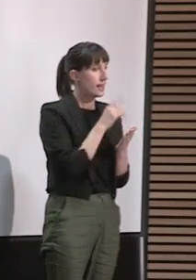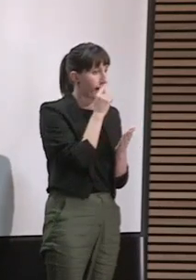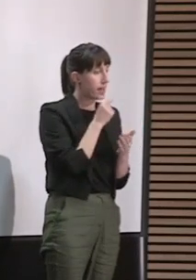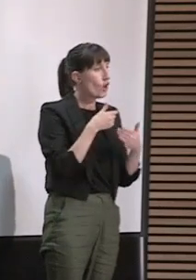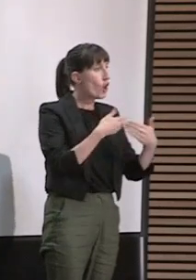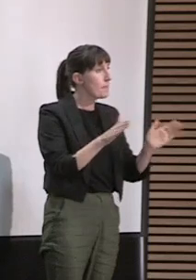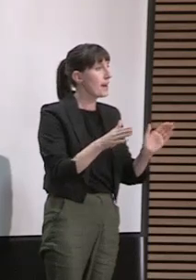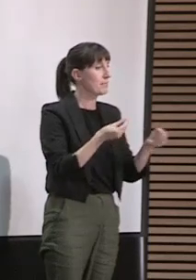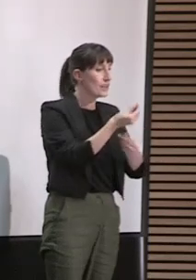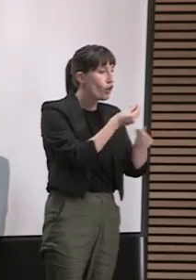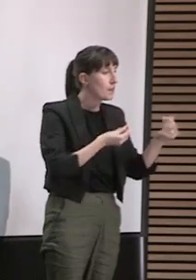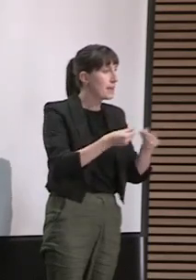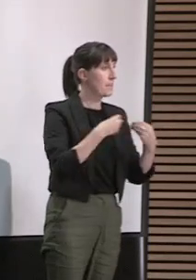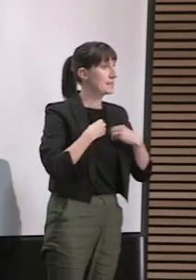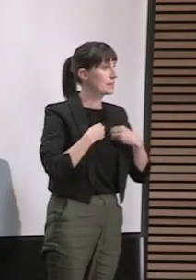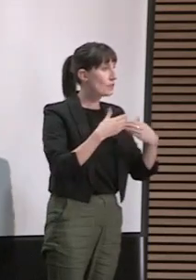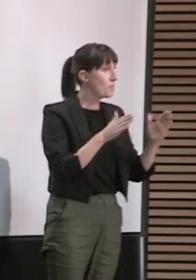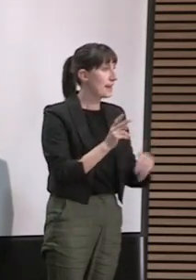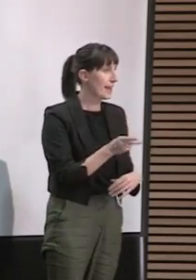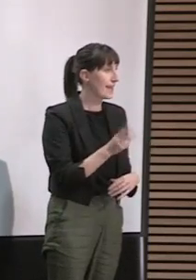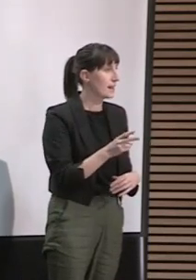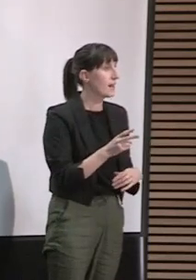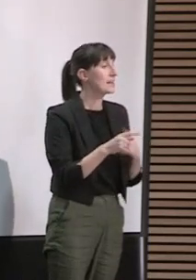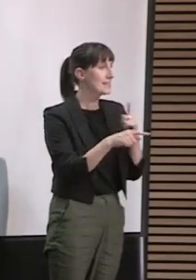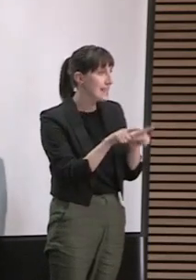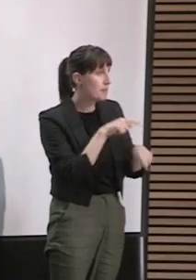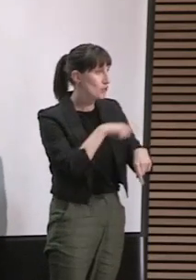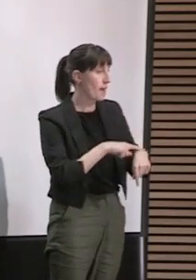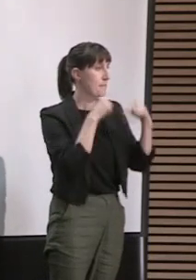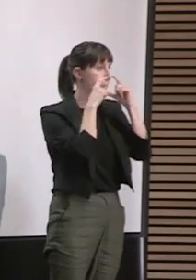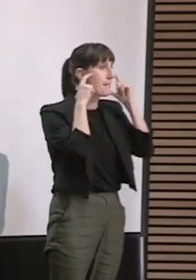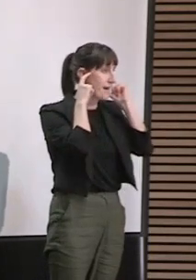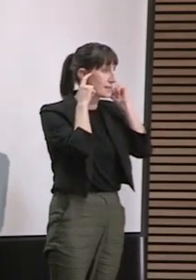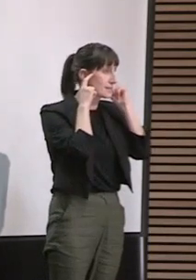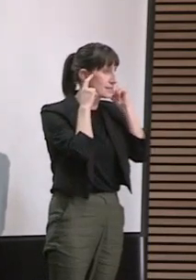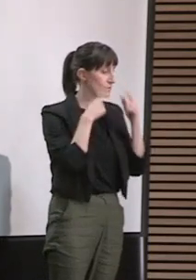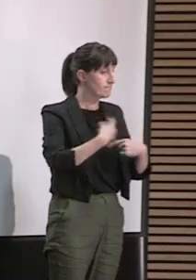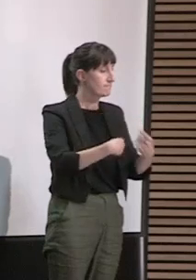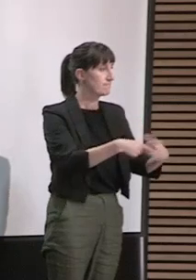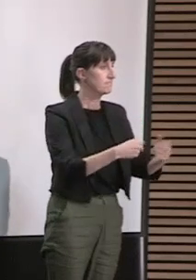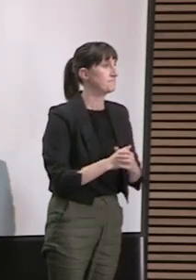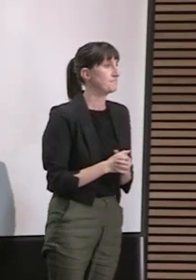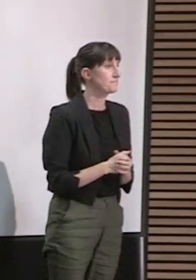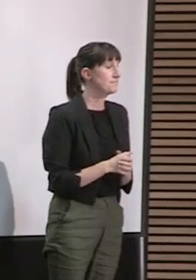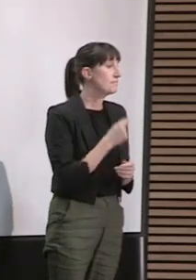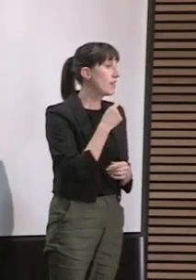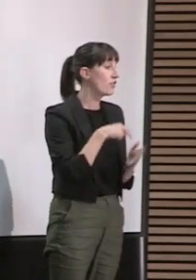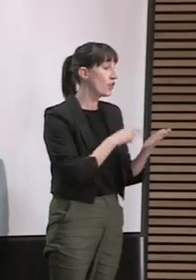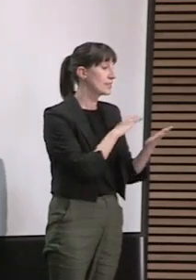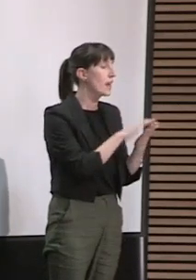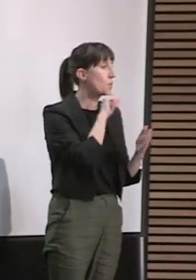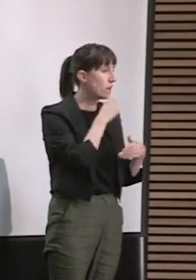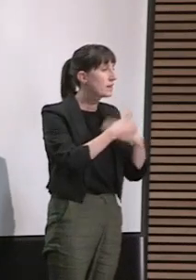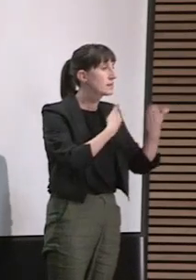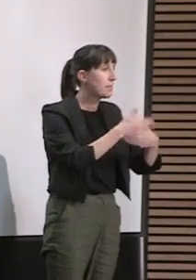people plenty of time to hear about it and to prepare. And on Thursday, I'll be setting out more detailed operationalisation